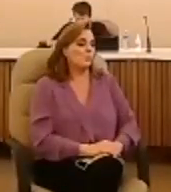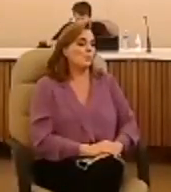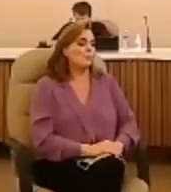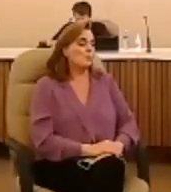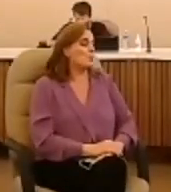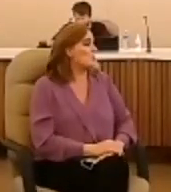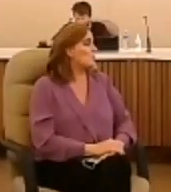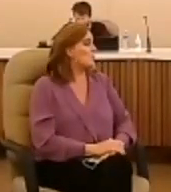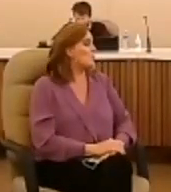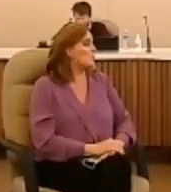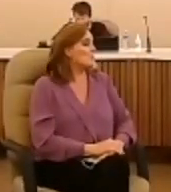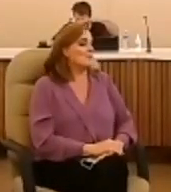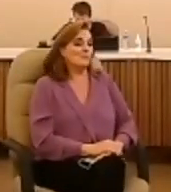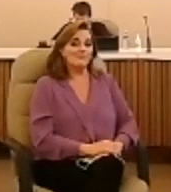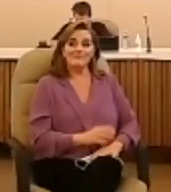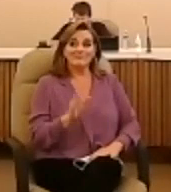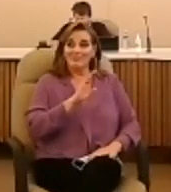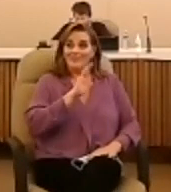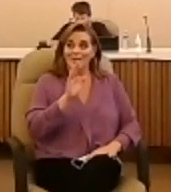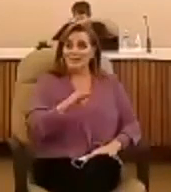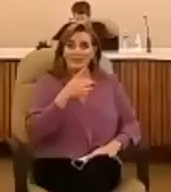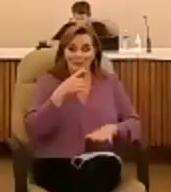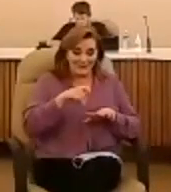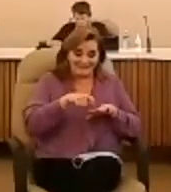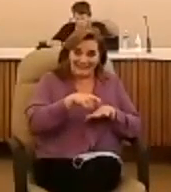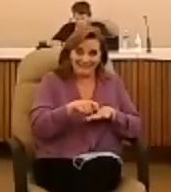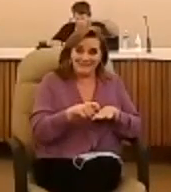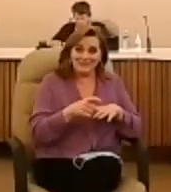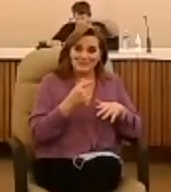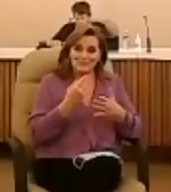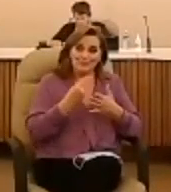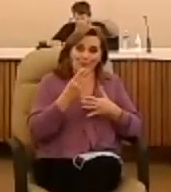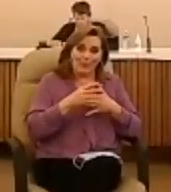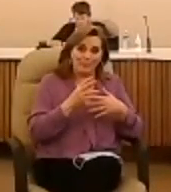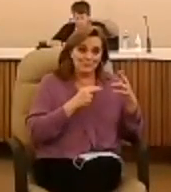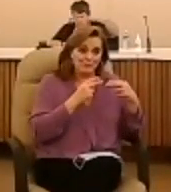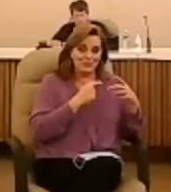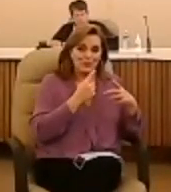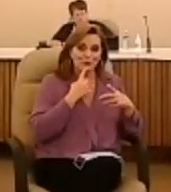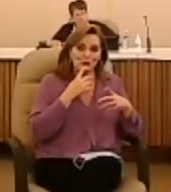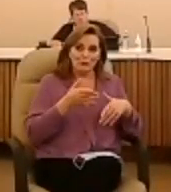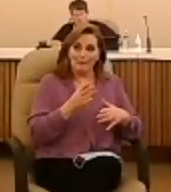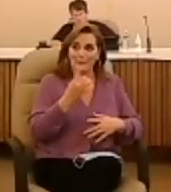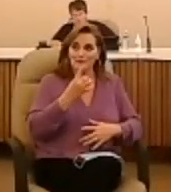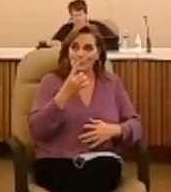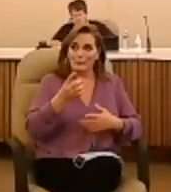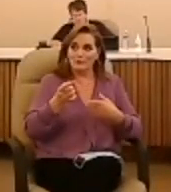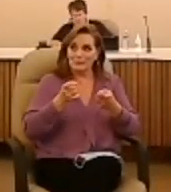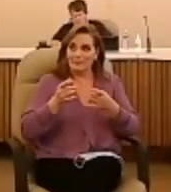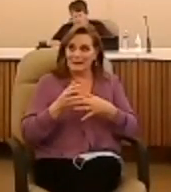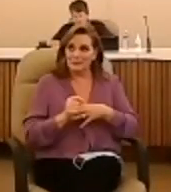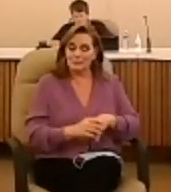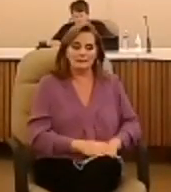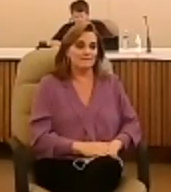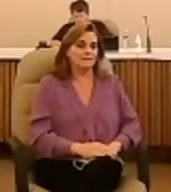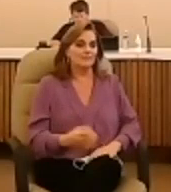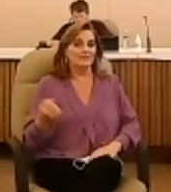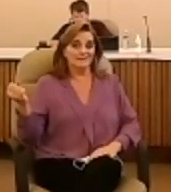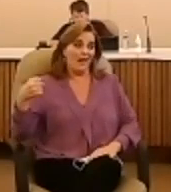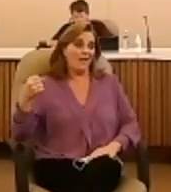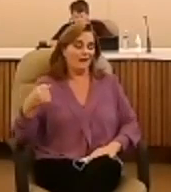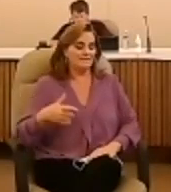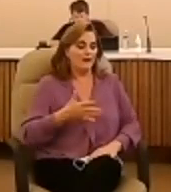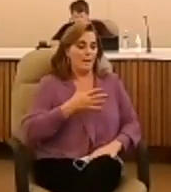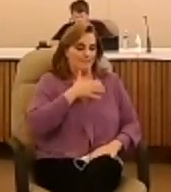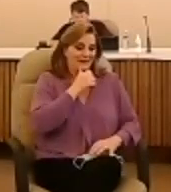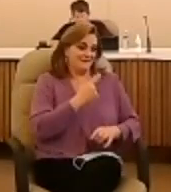It's a big venture for you. Never did nails. You bought this building and you're gonna let somebody else manage it, huh? Yeah, yeah. My sister's very